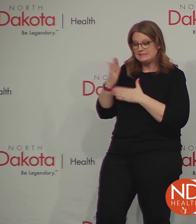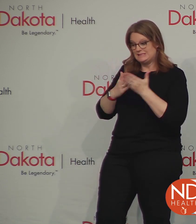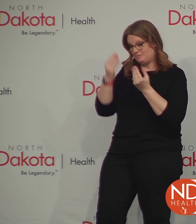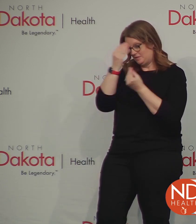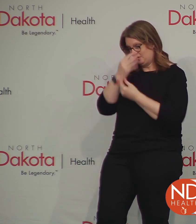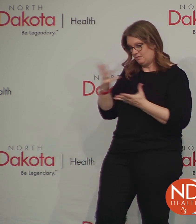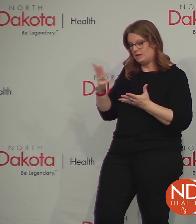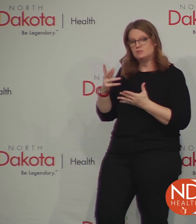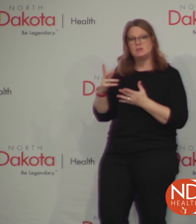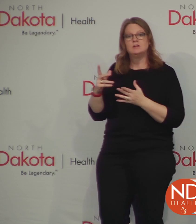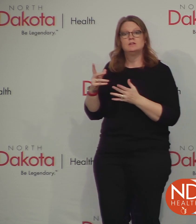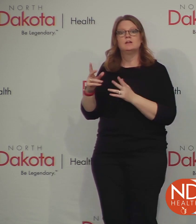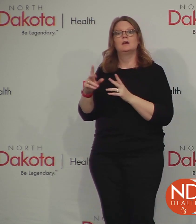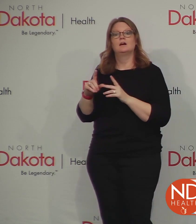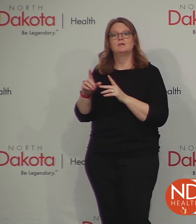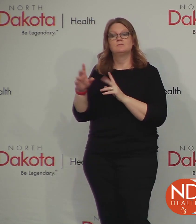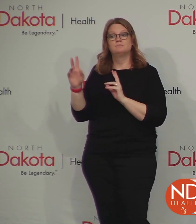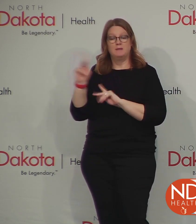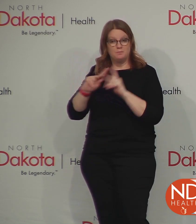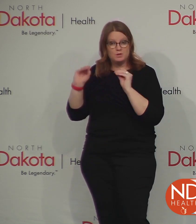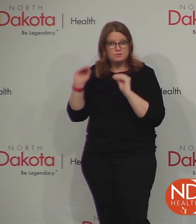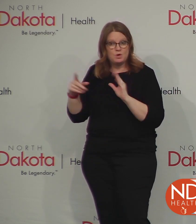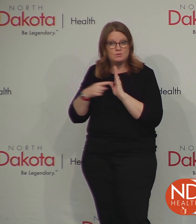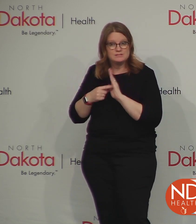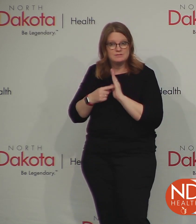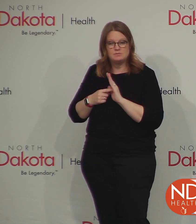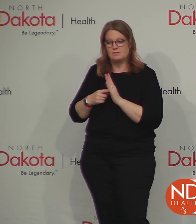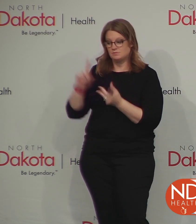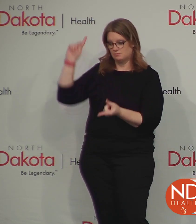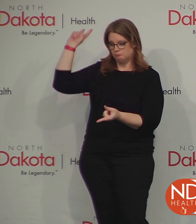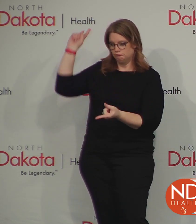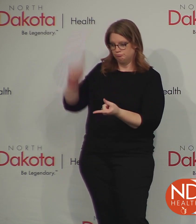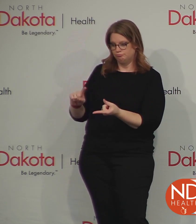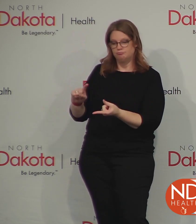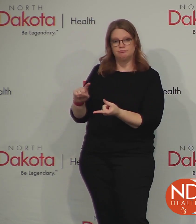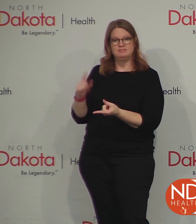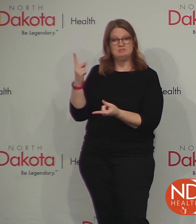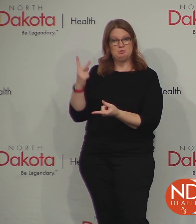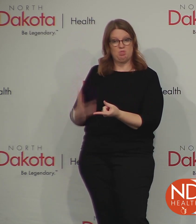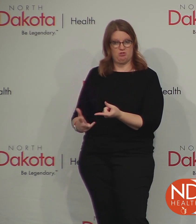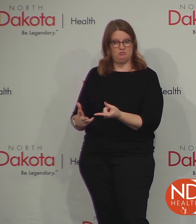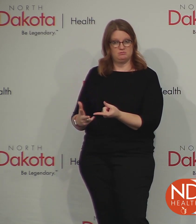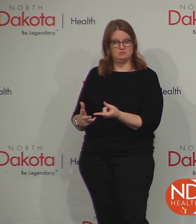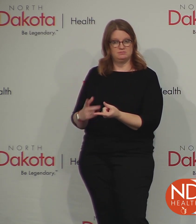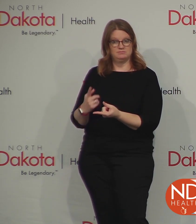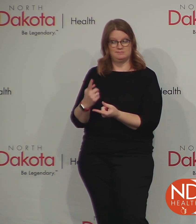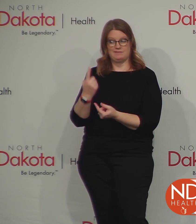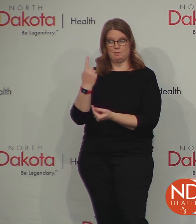cut asymptomatic cases by 2/3 after 1 dose.